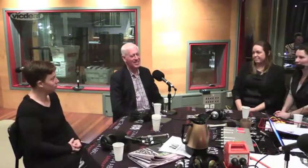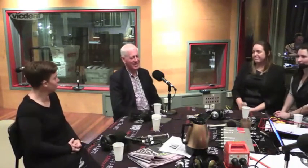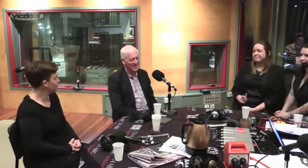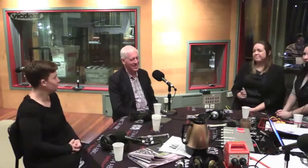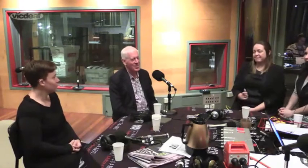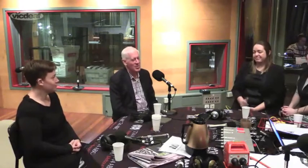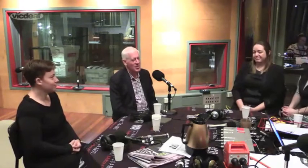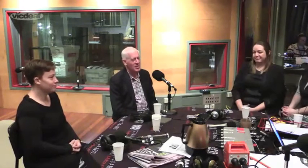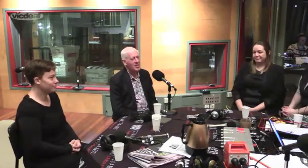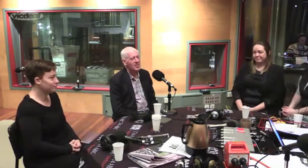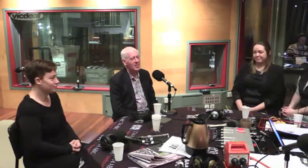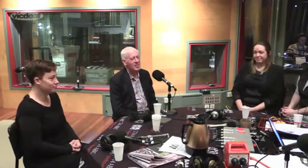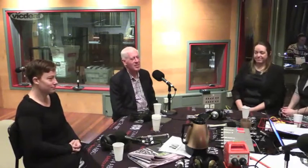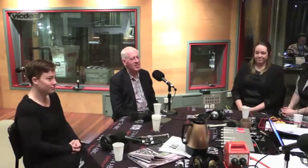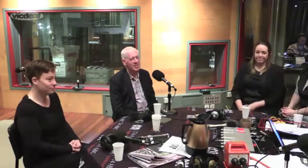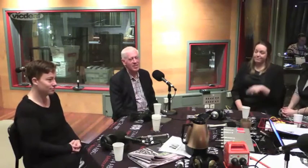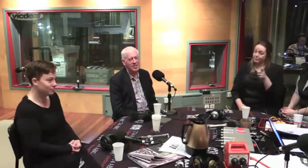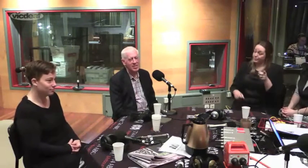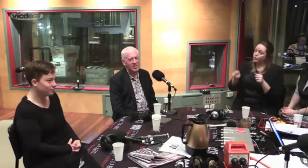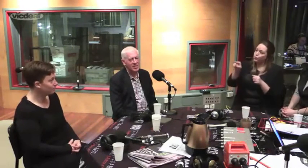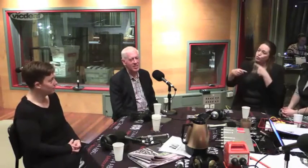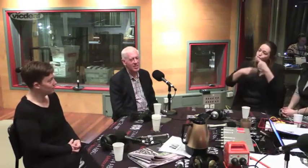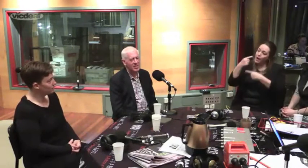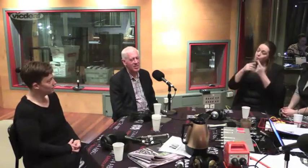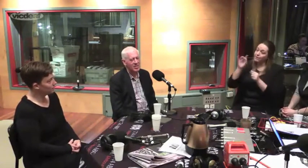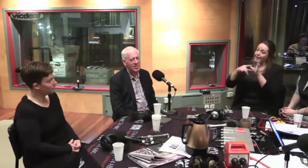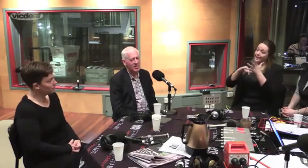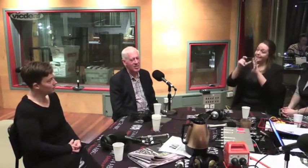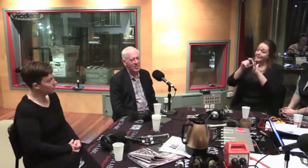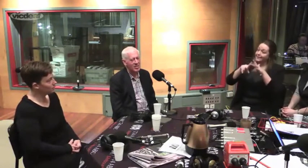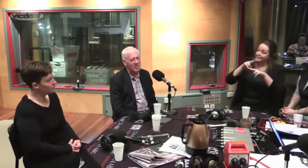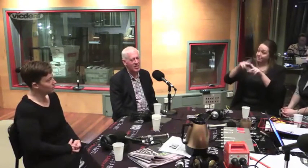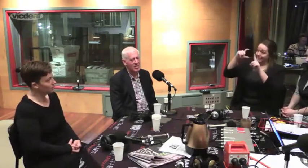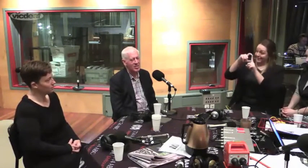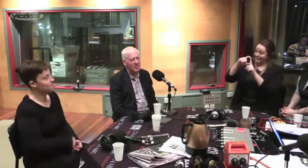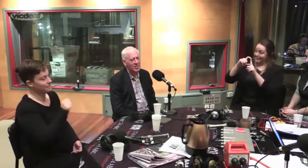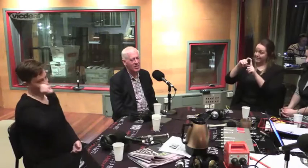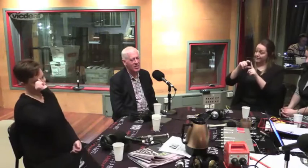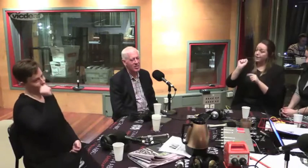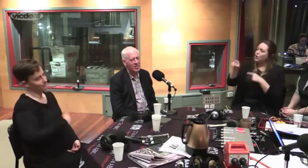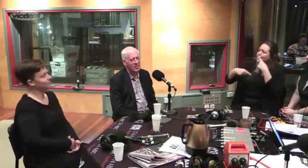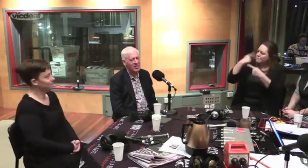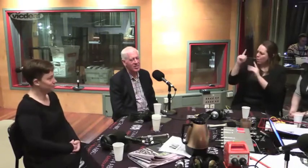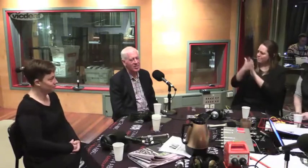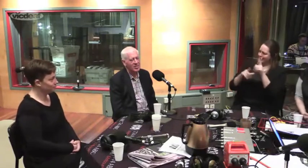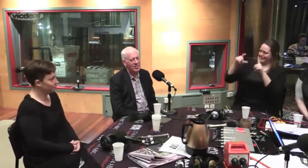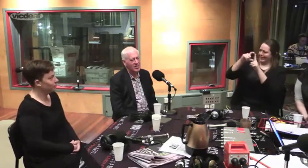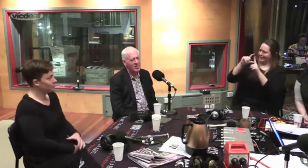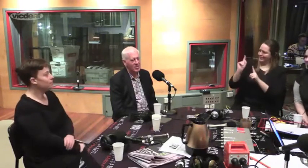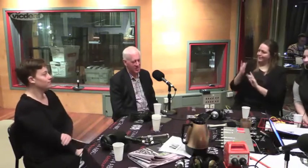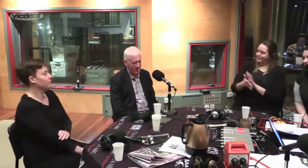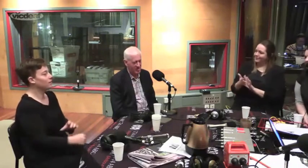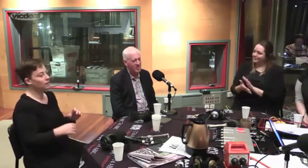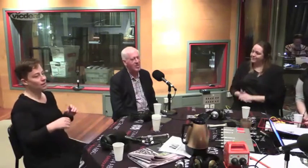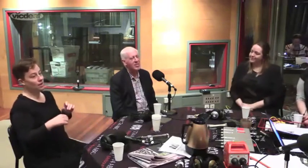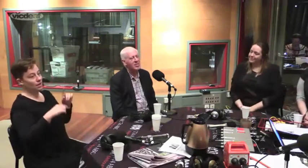inside me, because I agree 100%. And you describe yourself as deaf with a capital D. Can you explain what that means? I do